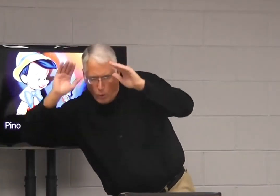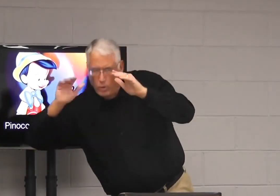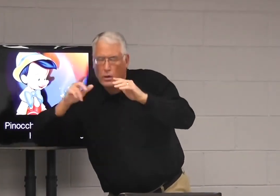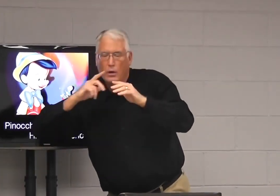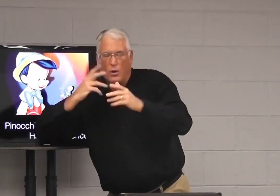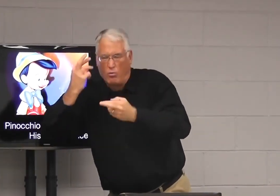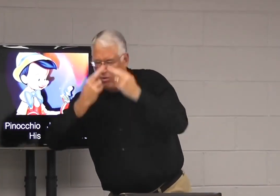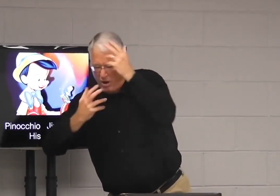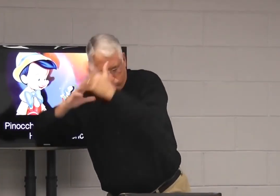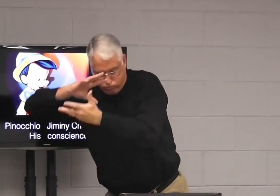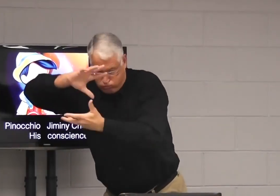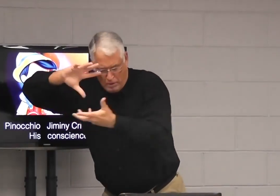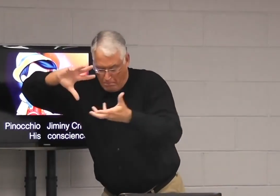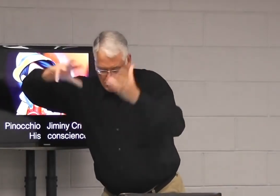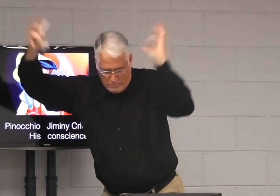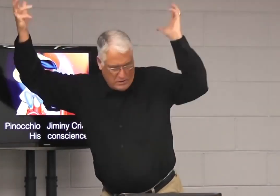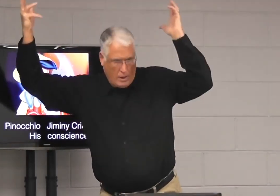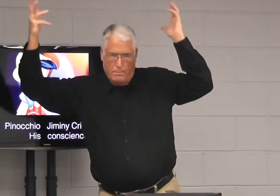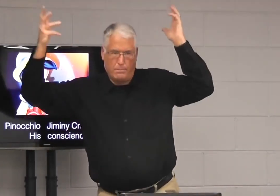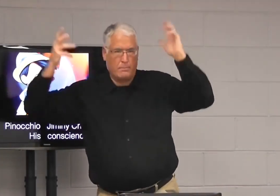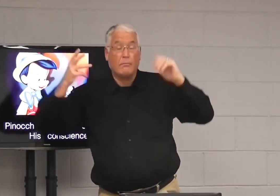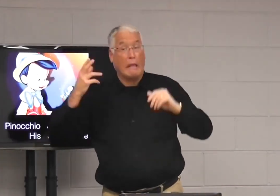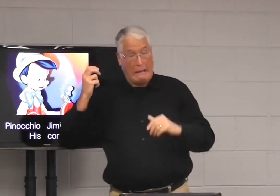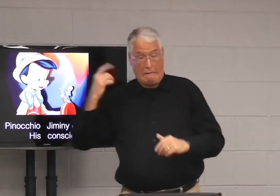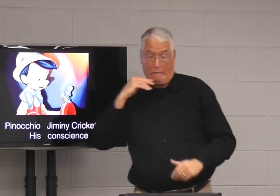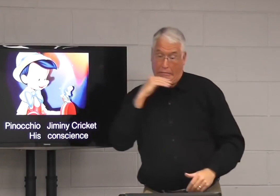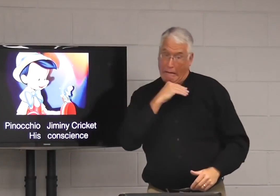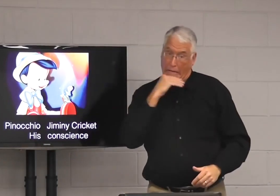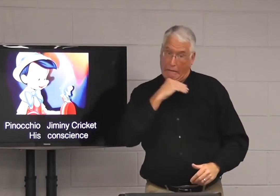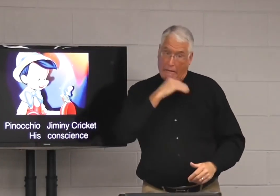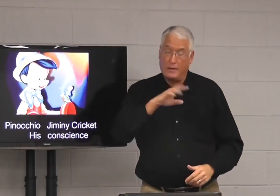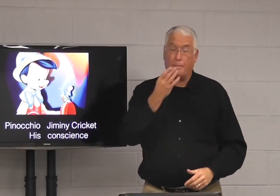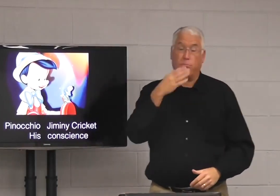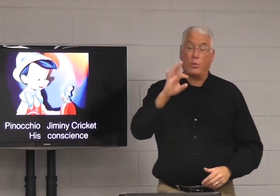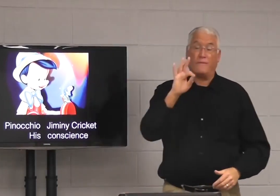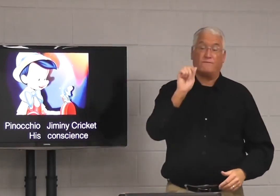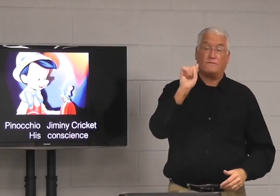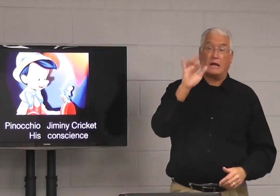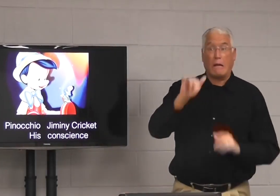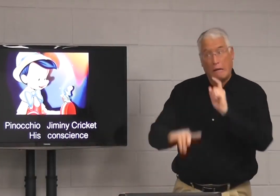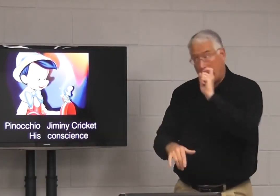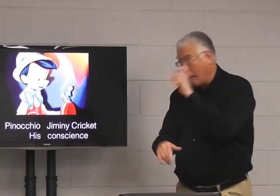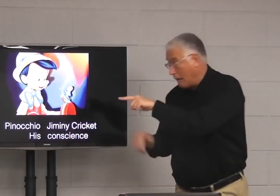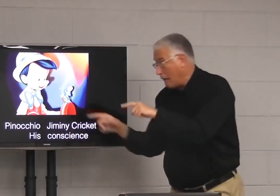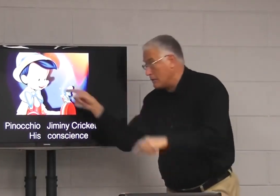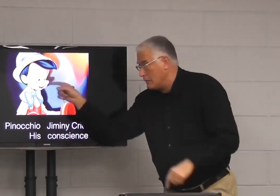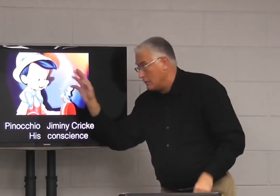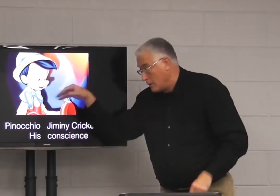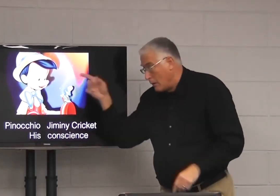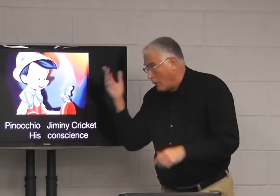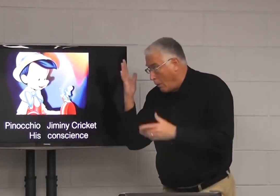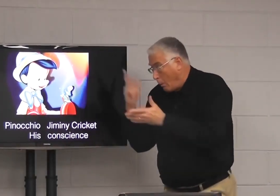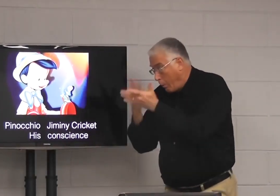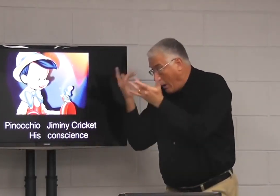part donkey, and he realized, you know, it was just messed up. He lied. And the blue fairy asked